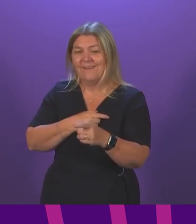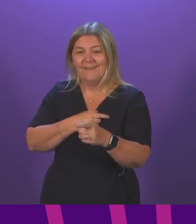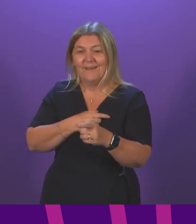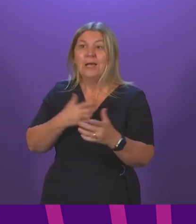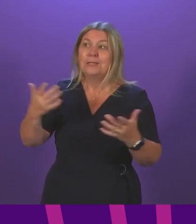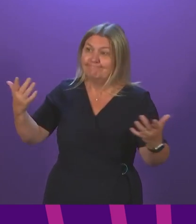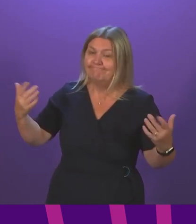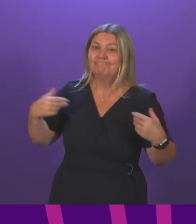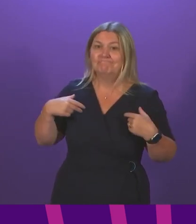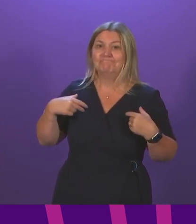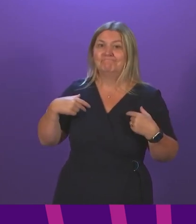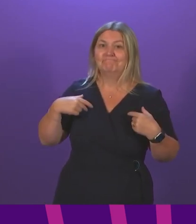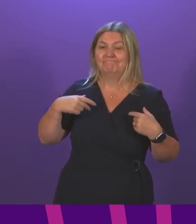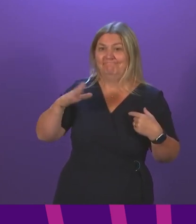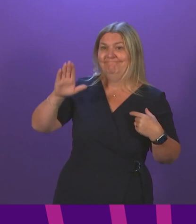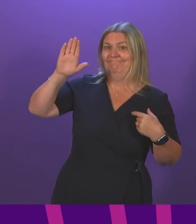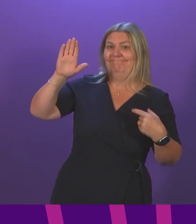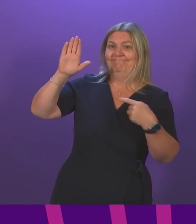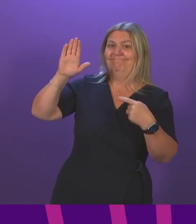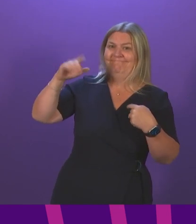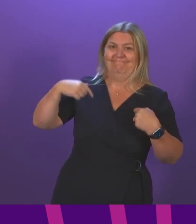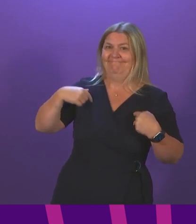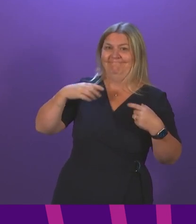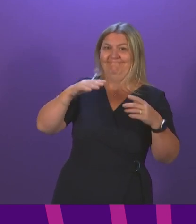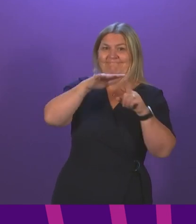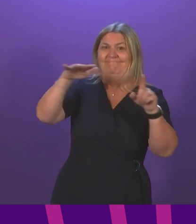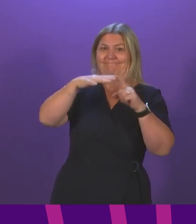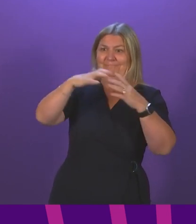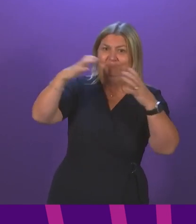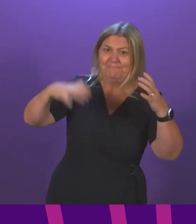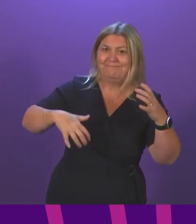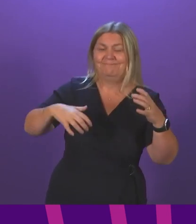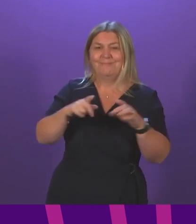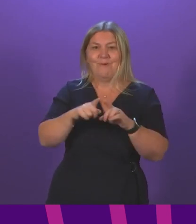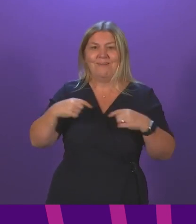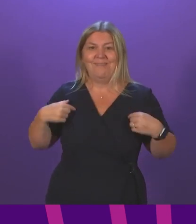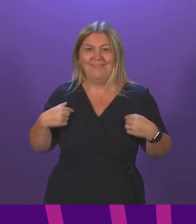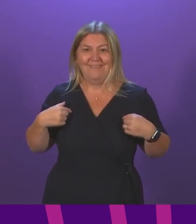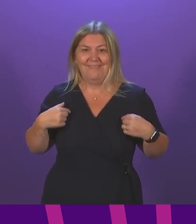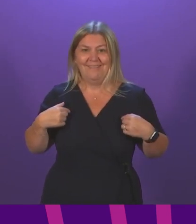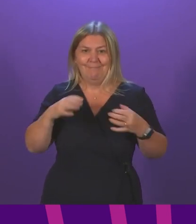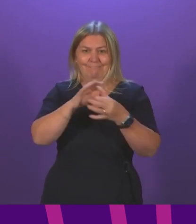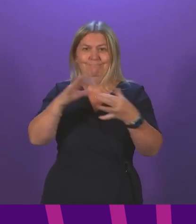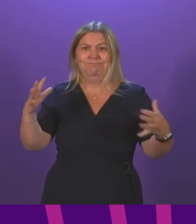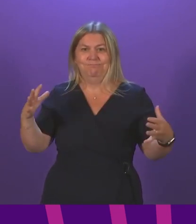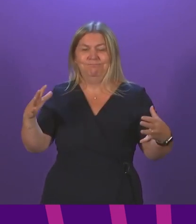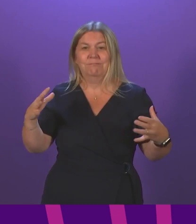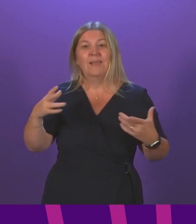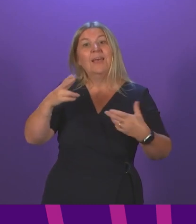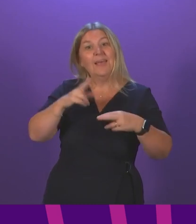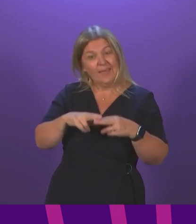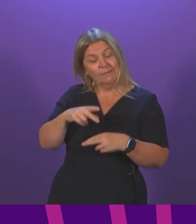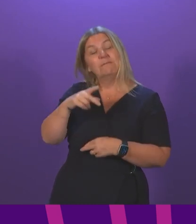point of order, Presiding Officer. I too was disconnected, and if I had been able to vote, I would have voted